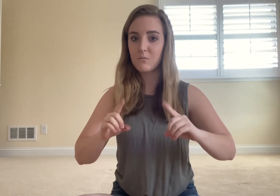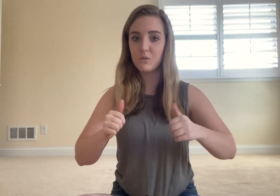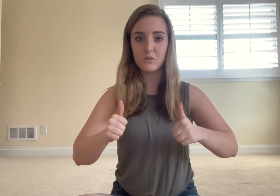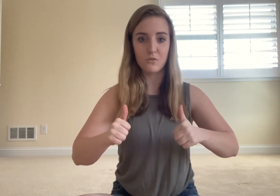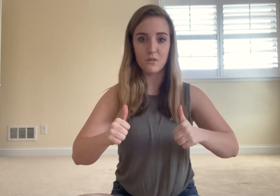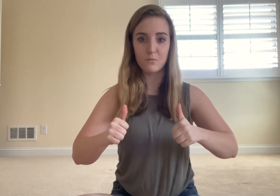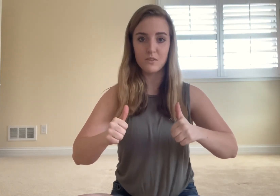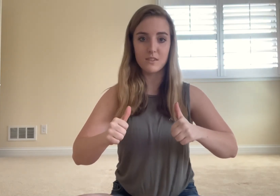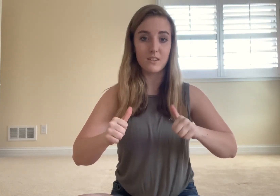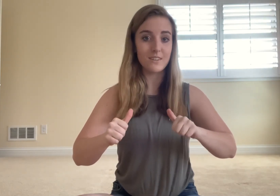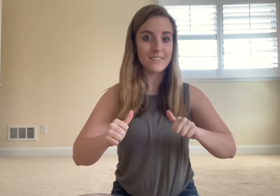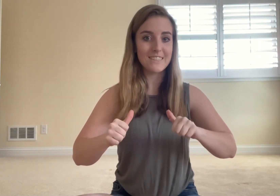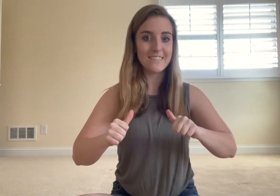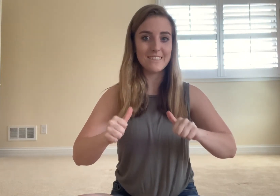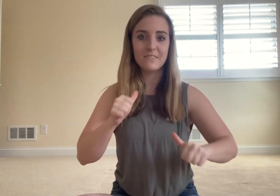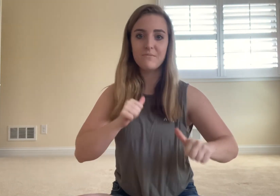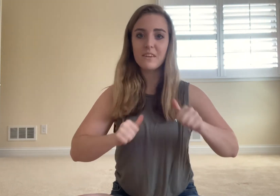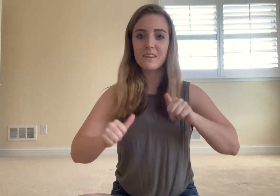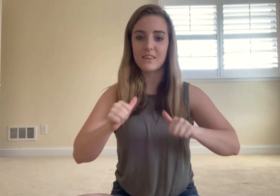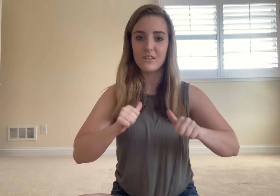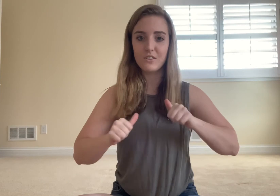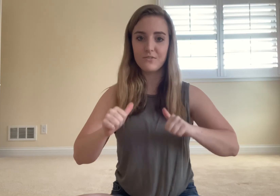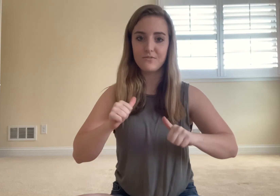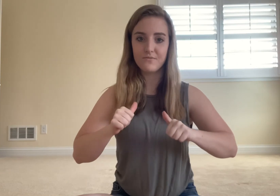it's your thumbs instead. Theater.